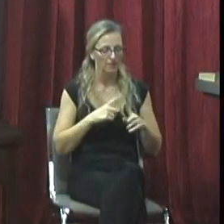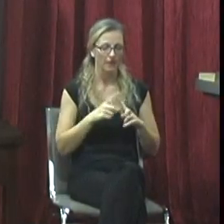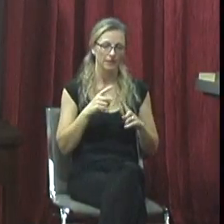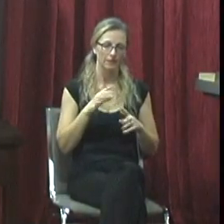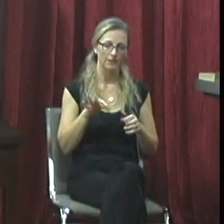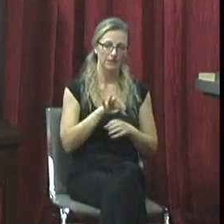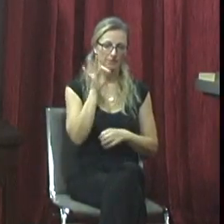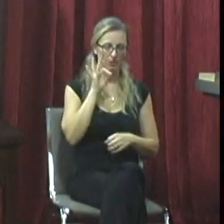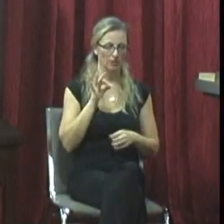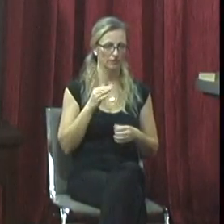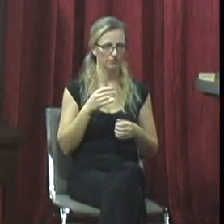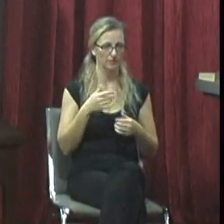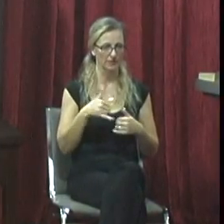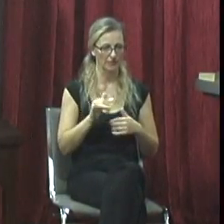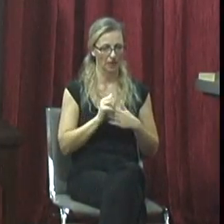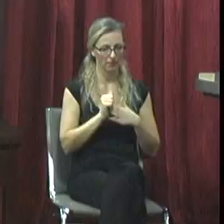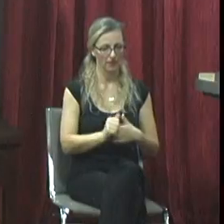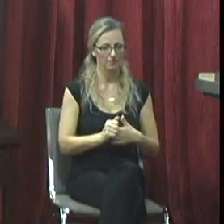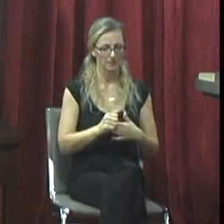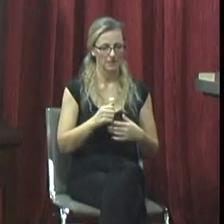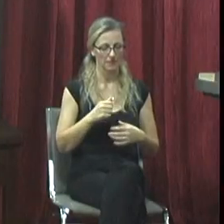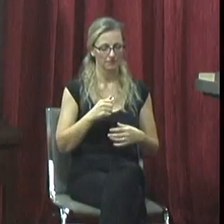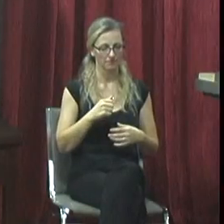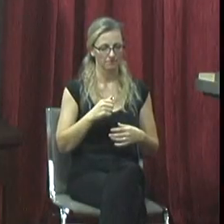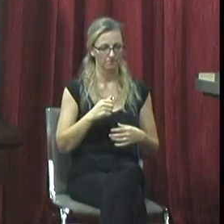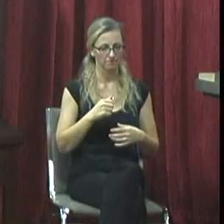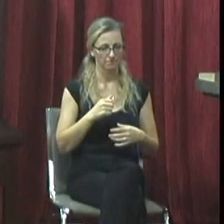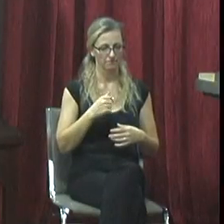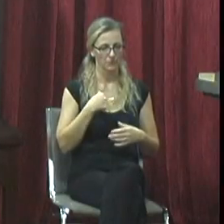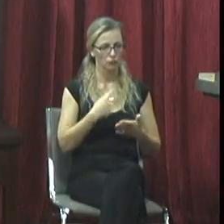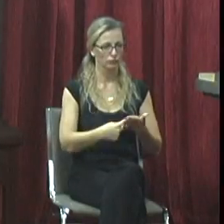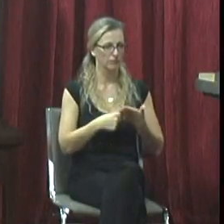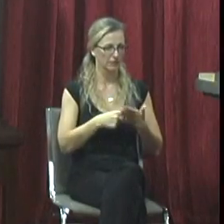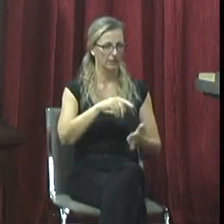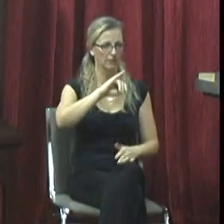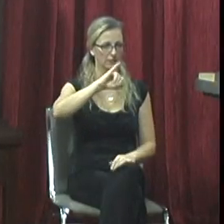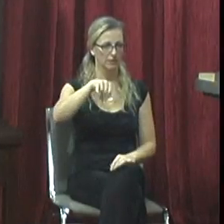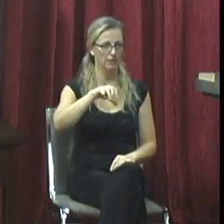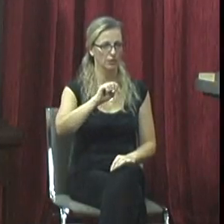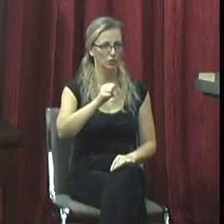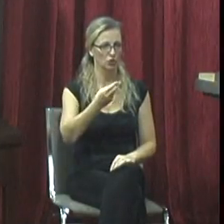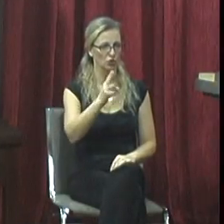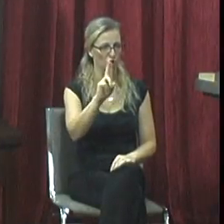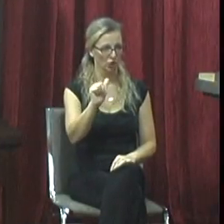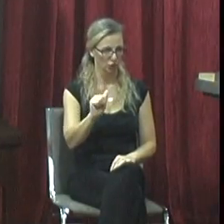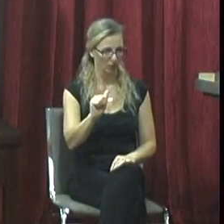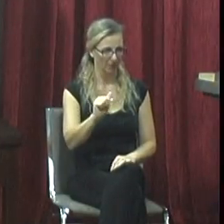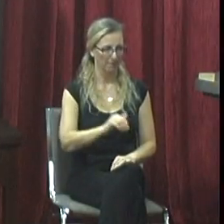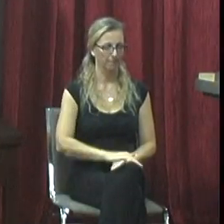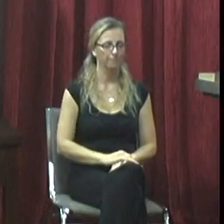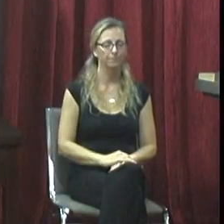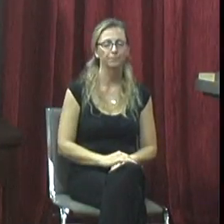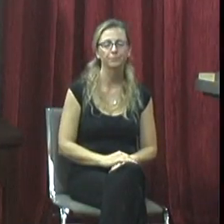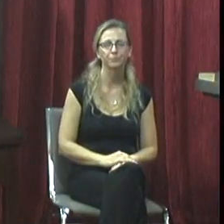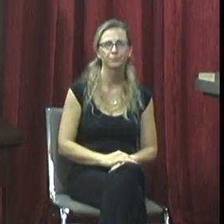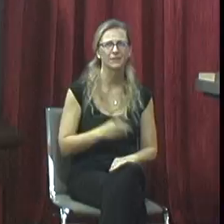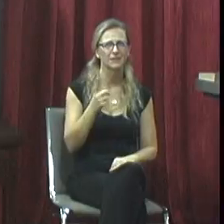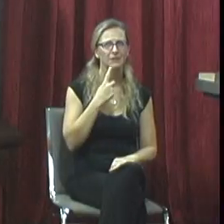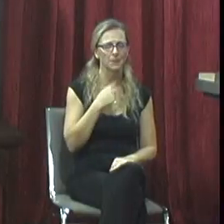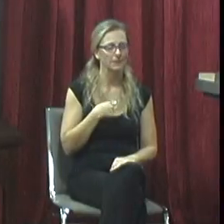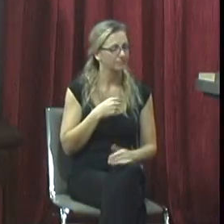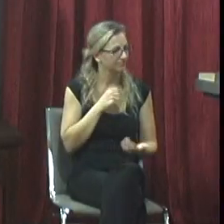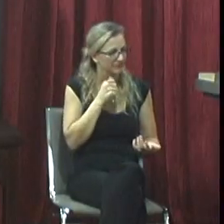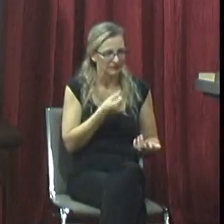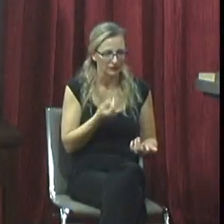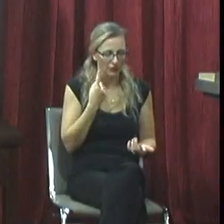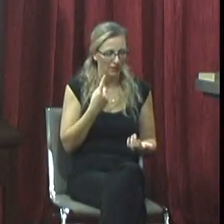Joshua to continue with that next chapter of Joshua. And as he was telling me, but I didn't understand